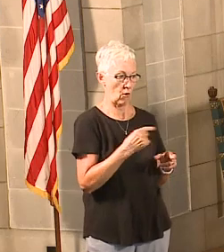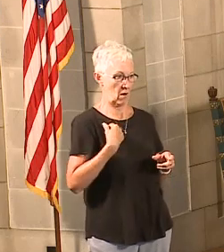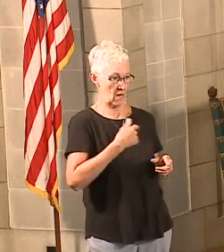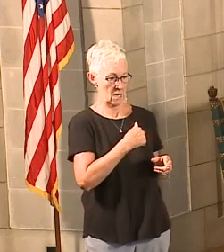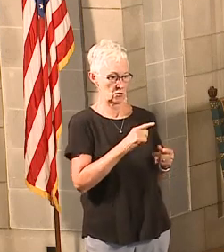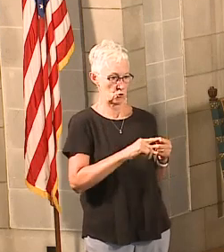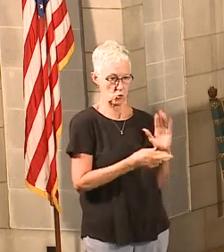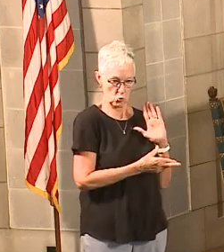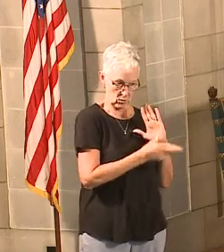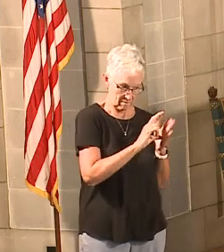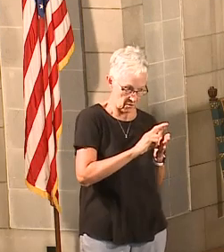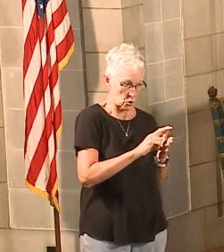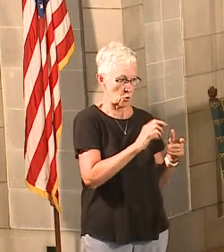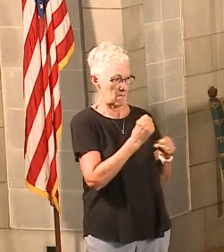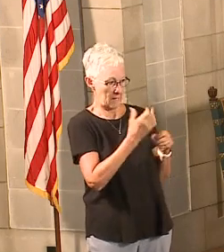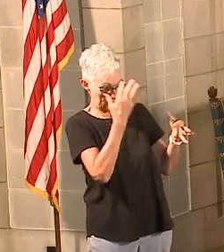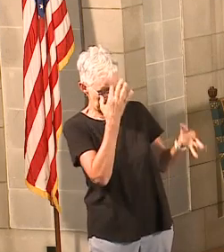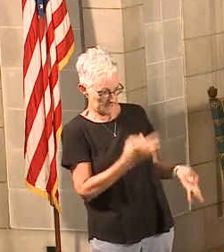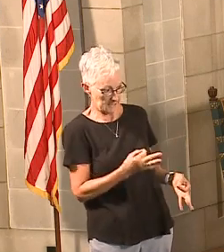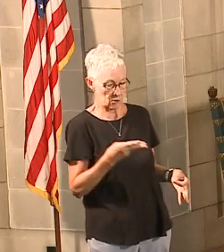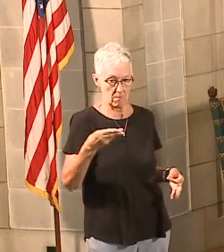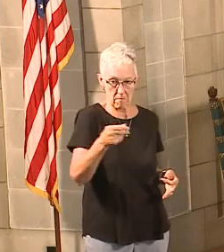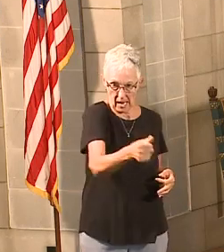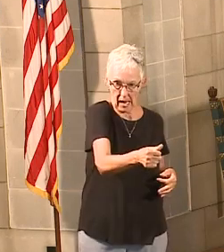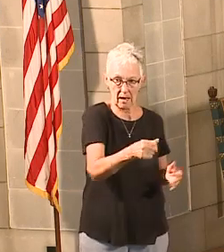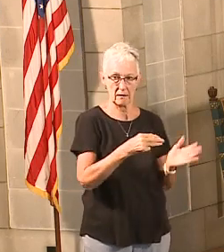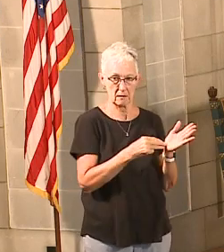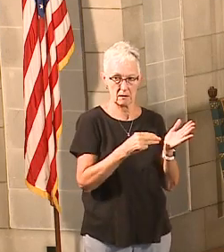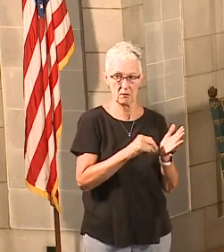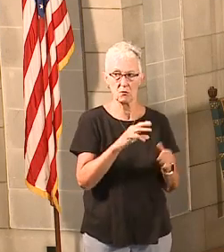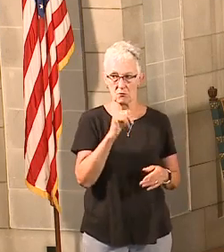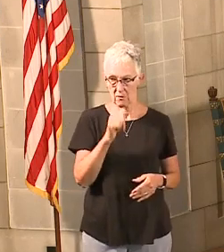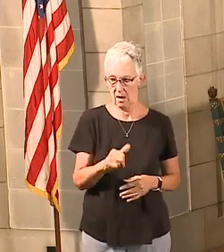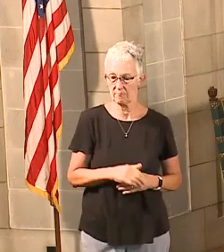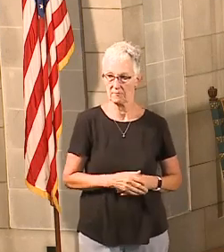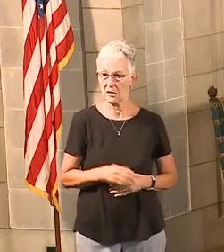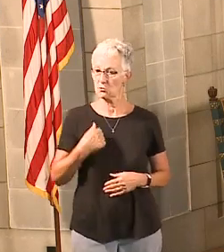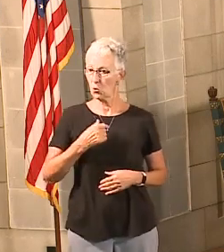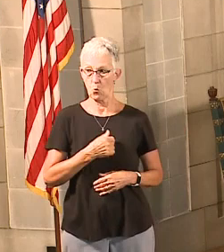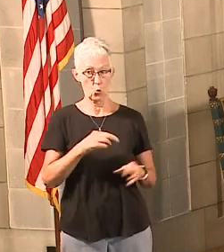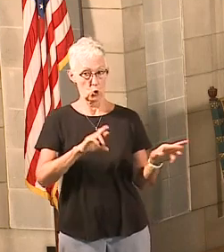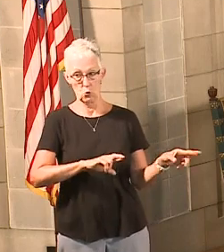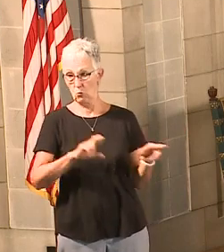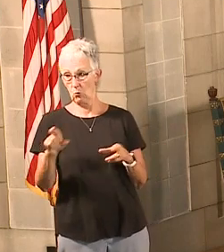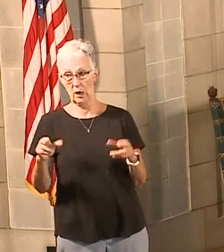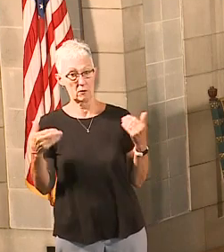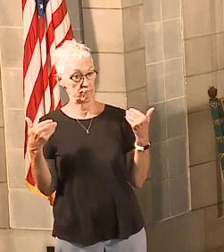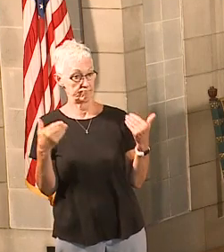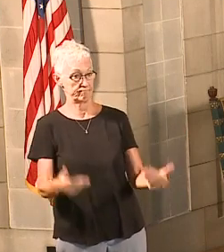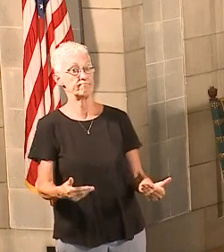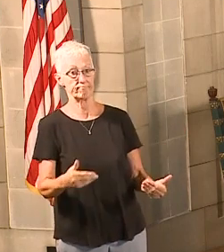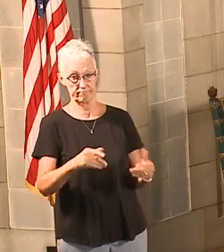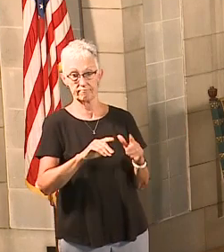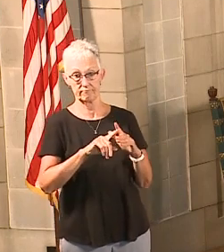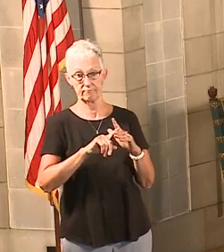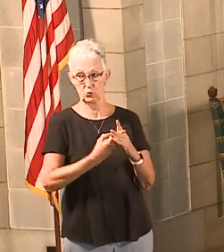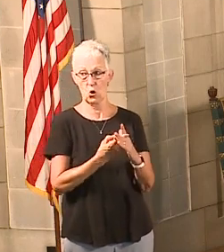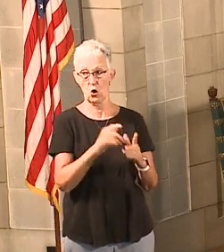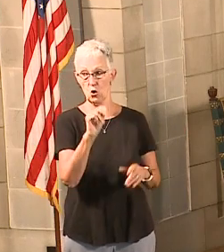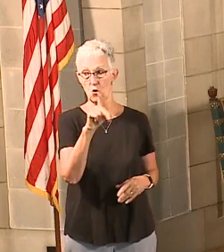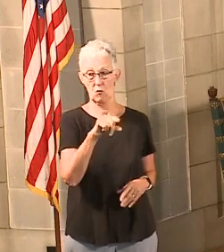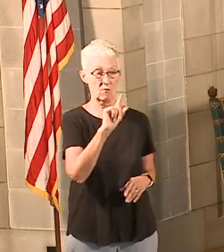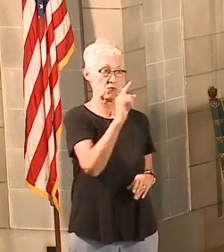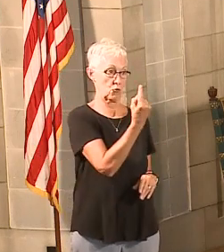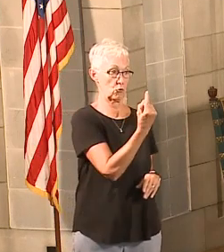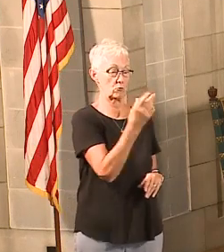did make the decision to go ahead and push forward with accepting applications August 1st, with all of our testing being successfully completed, along with